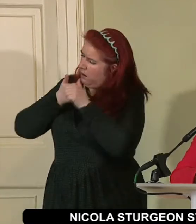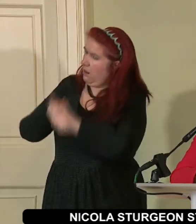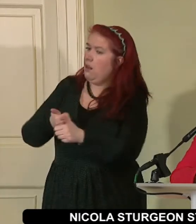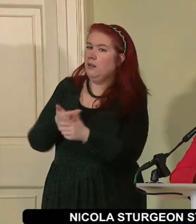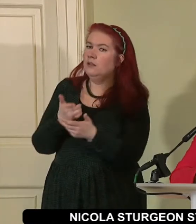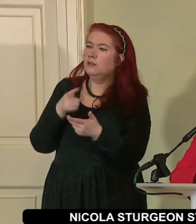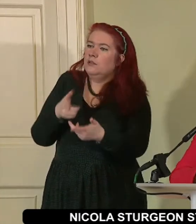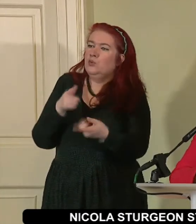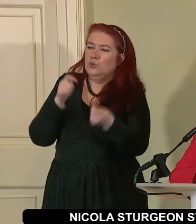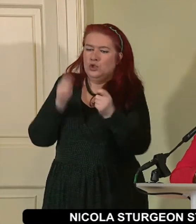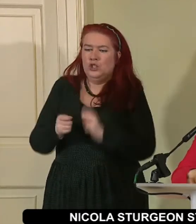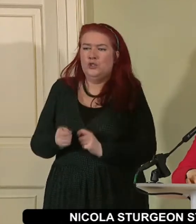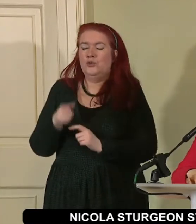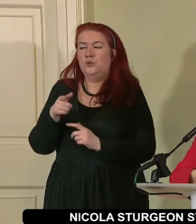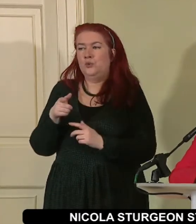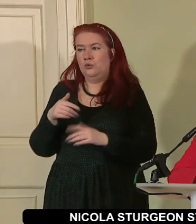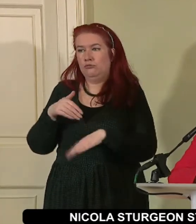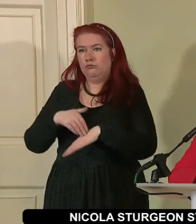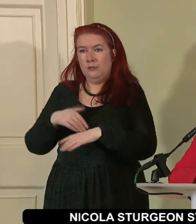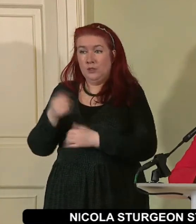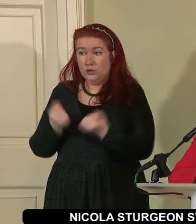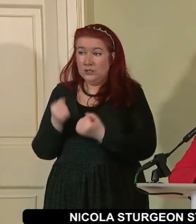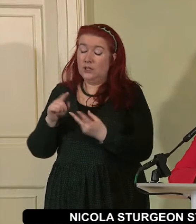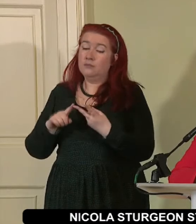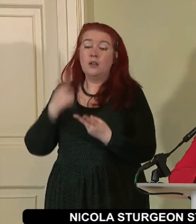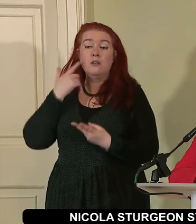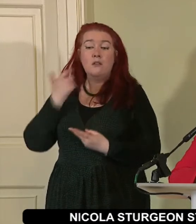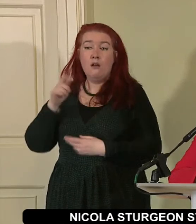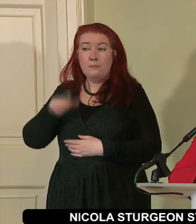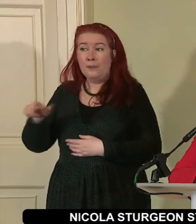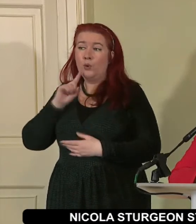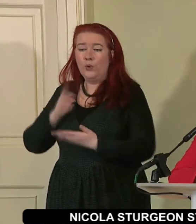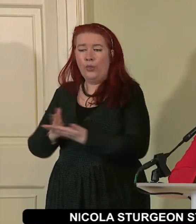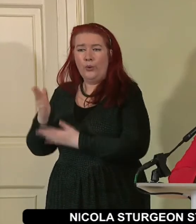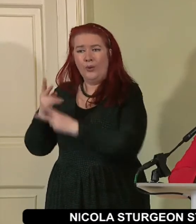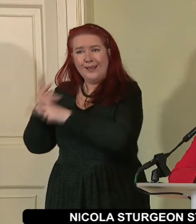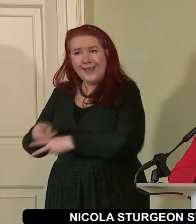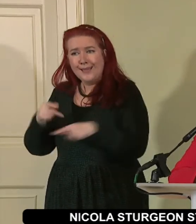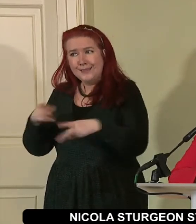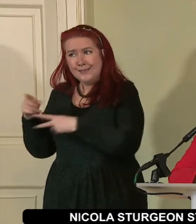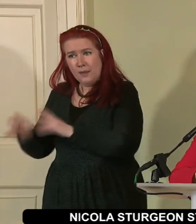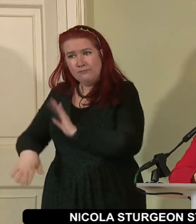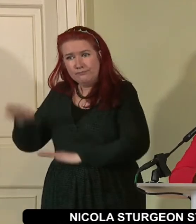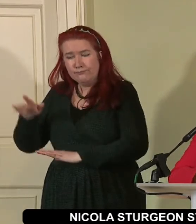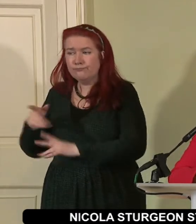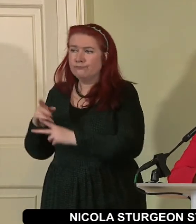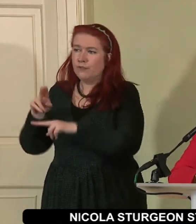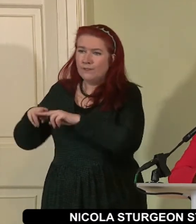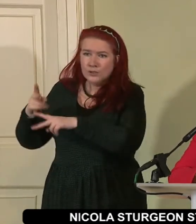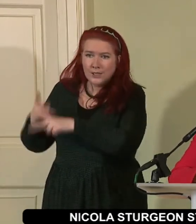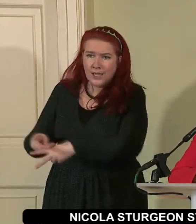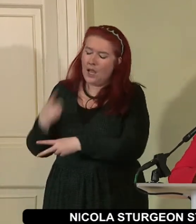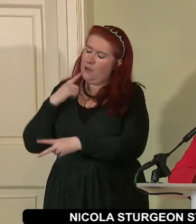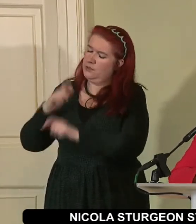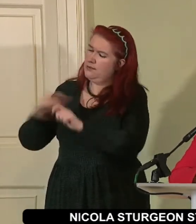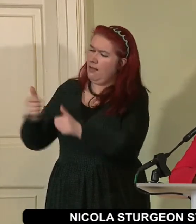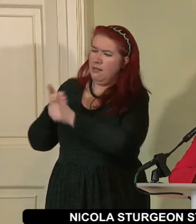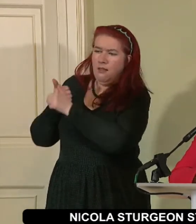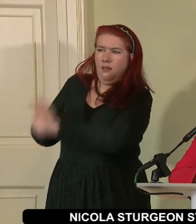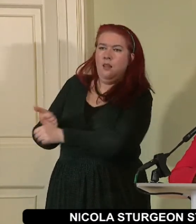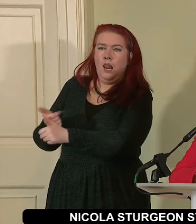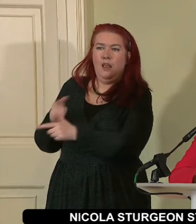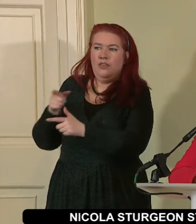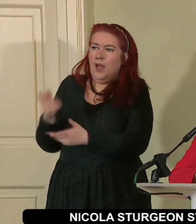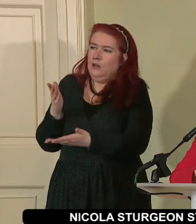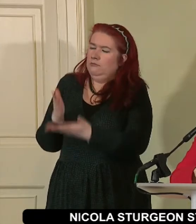these reforms. Young people, care experienced young people, I certainly will continue to champion that cause. It's one that